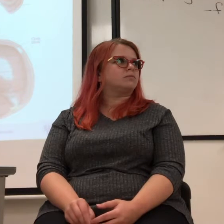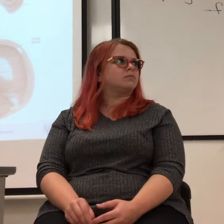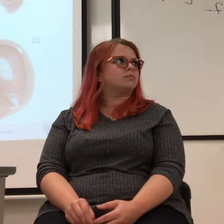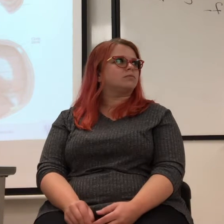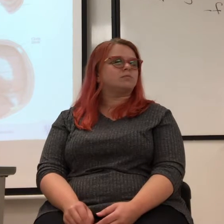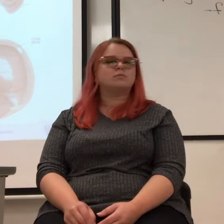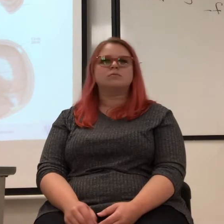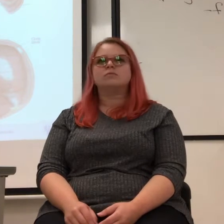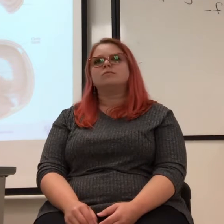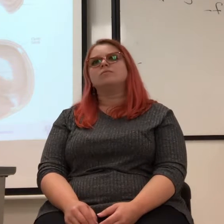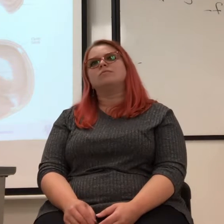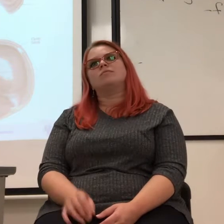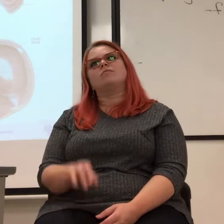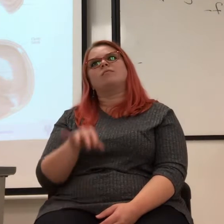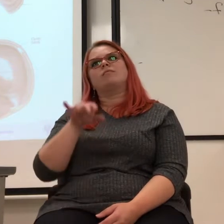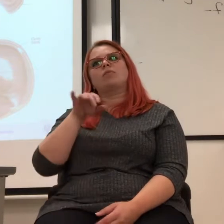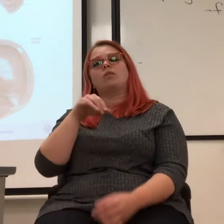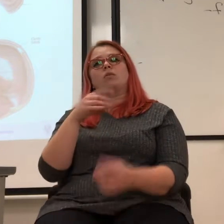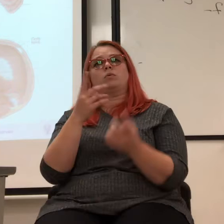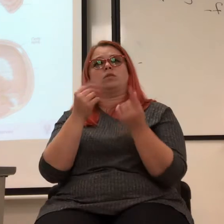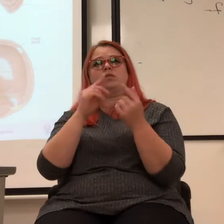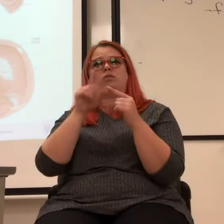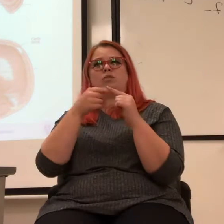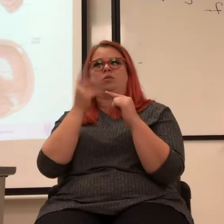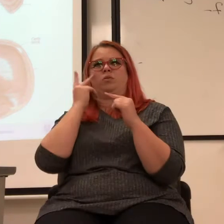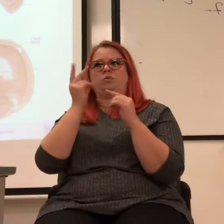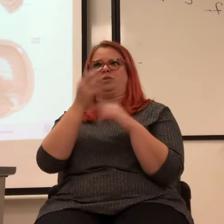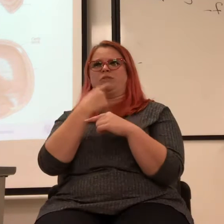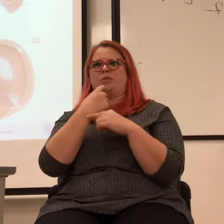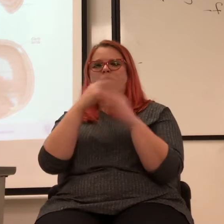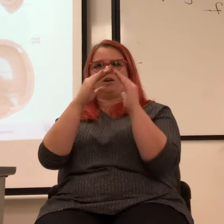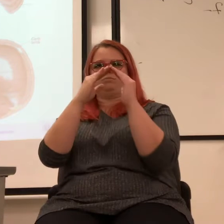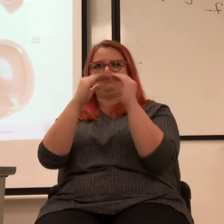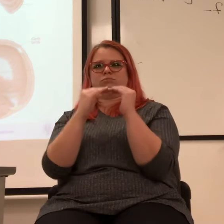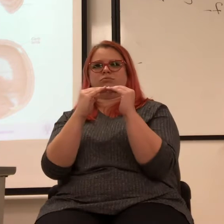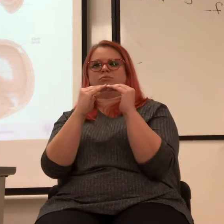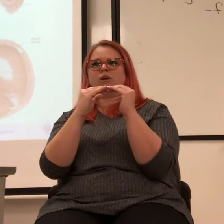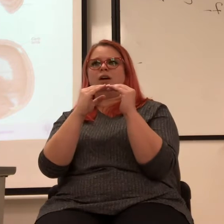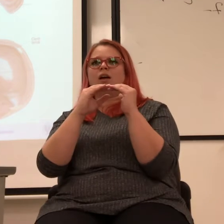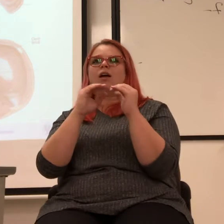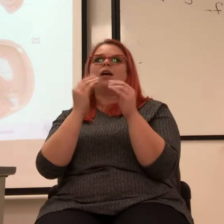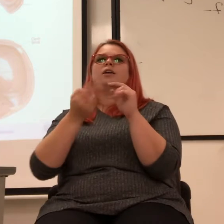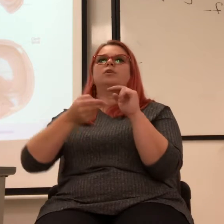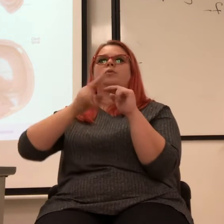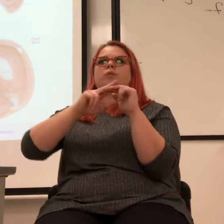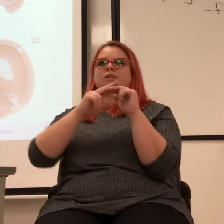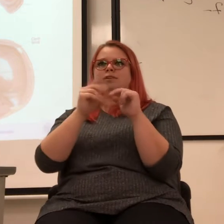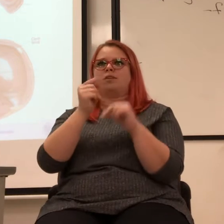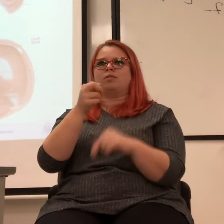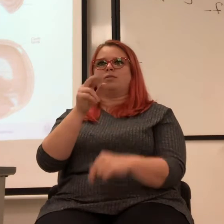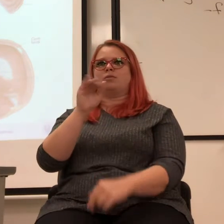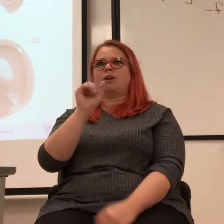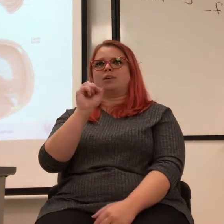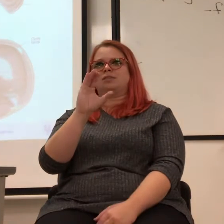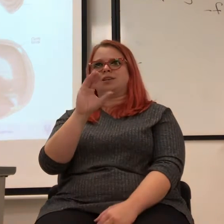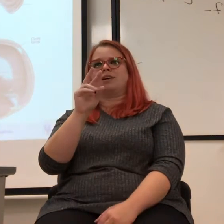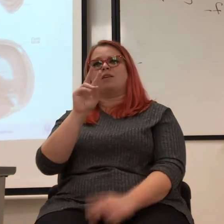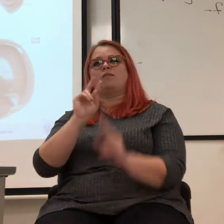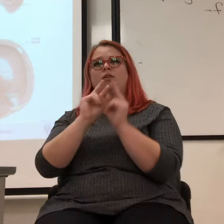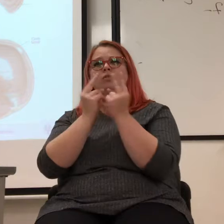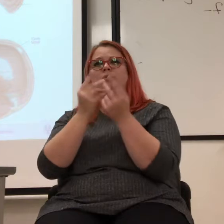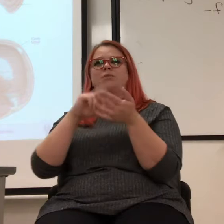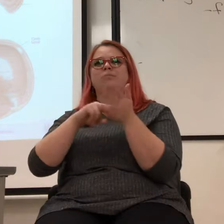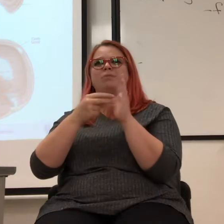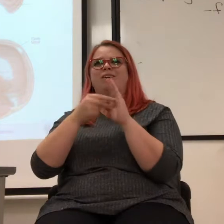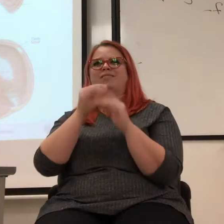Now what that does is, if you look at the red area, it's increasing the thoracic volume. That'll help draw air into your lungs. You increase